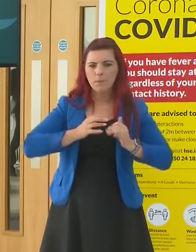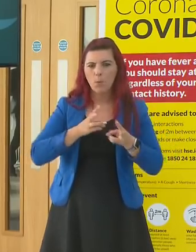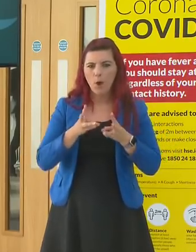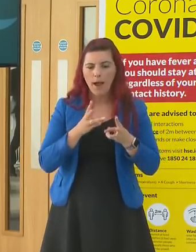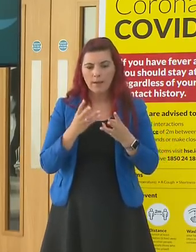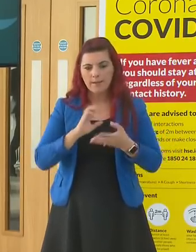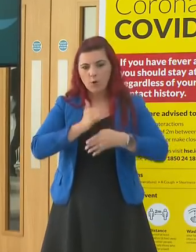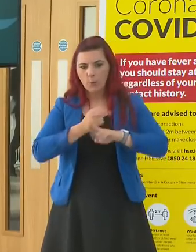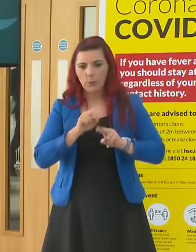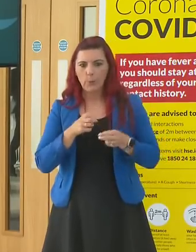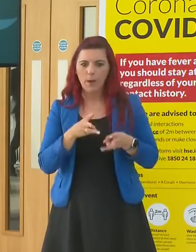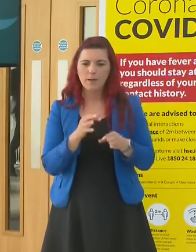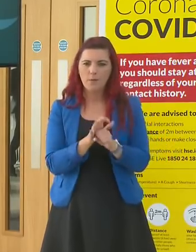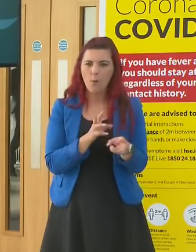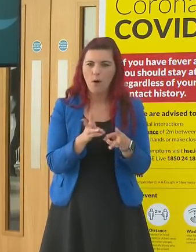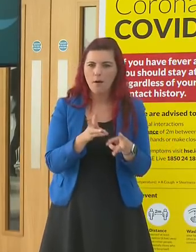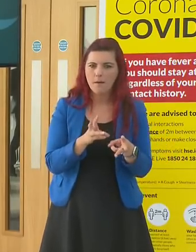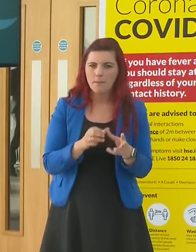put in place.